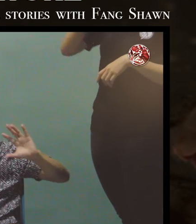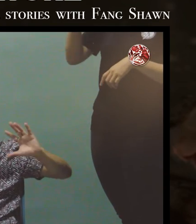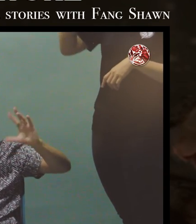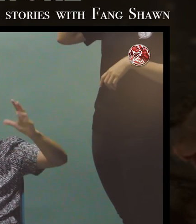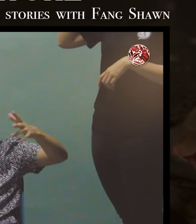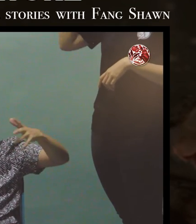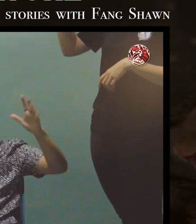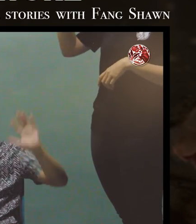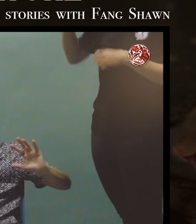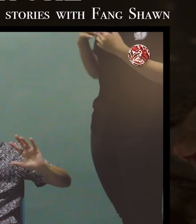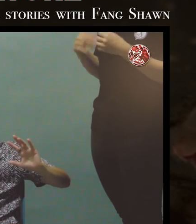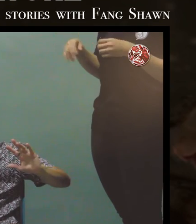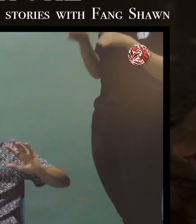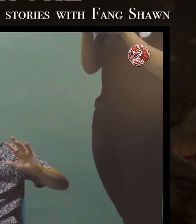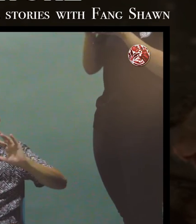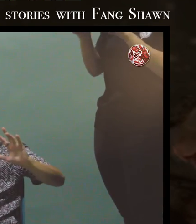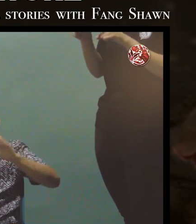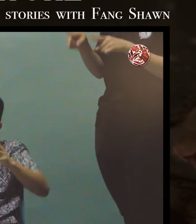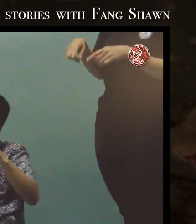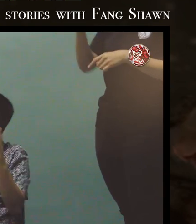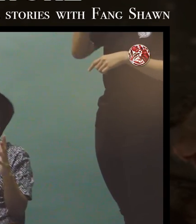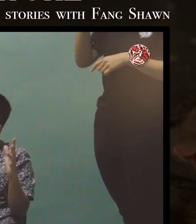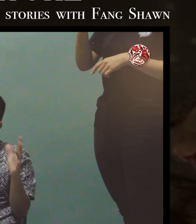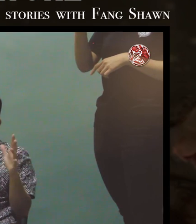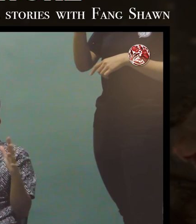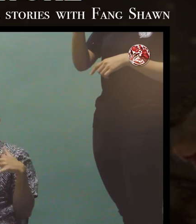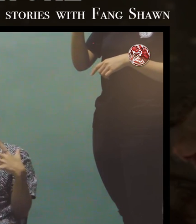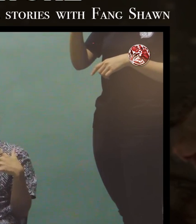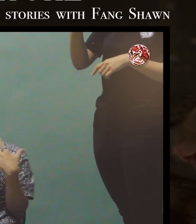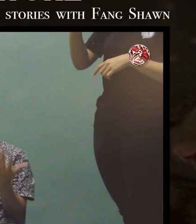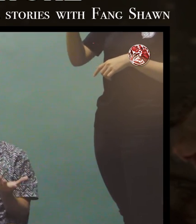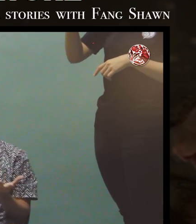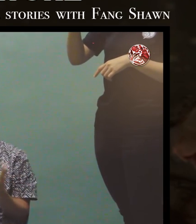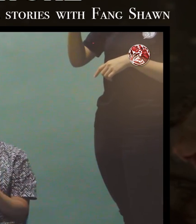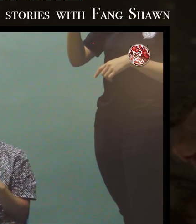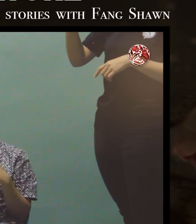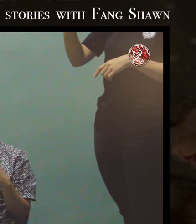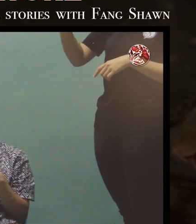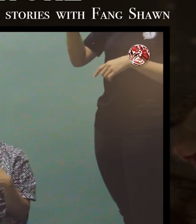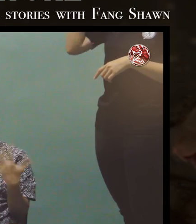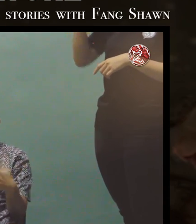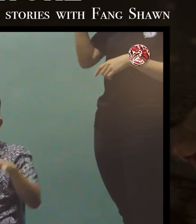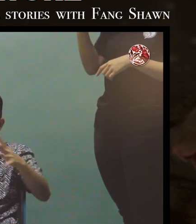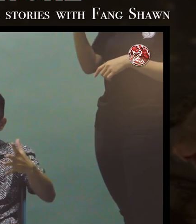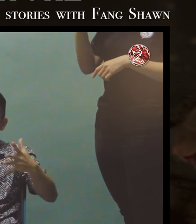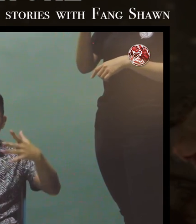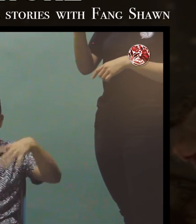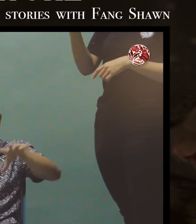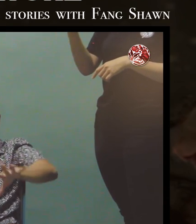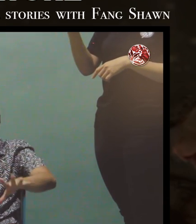to introspect, we can take responsibility, right? So in a place like Singapore, what is our next step forward? Can we actually control